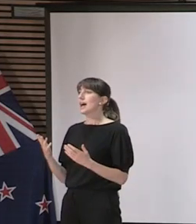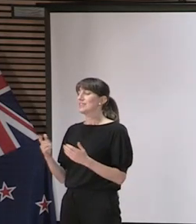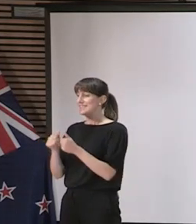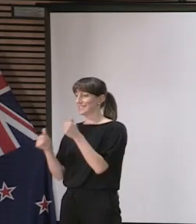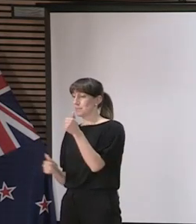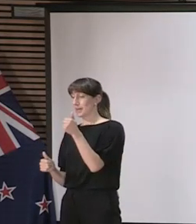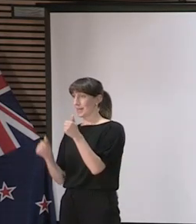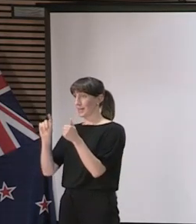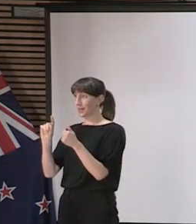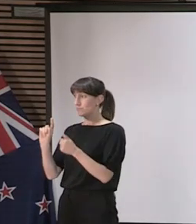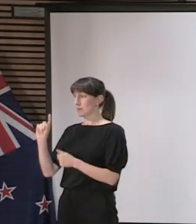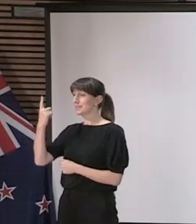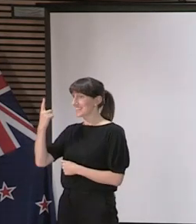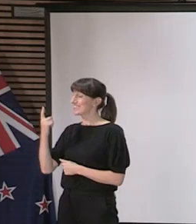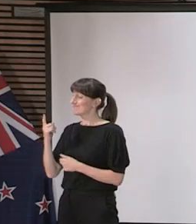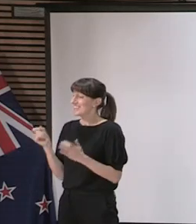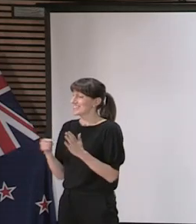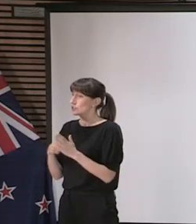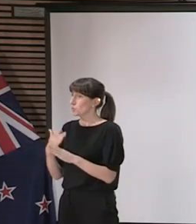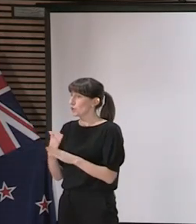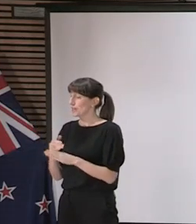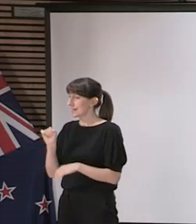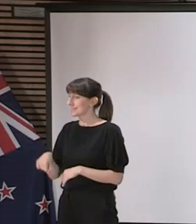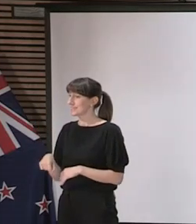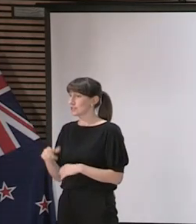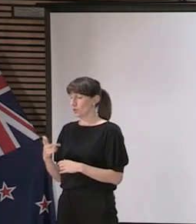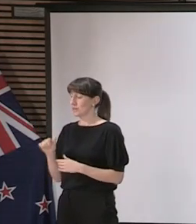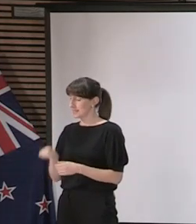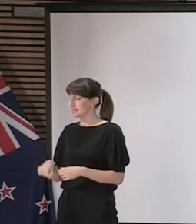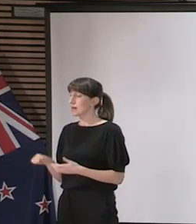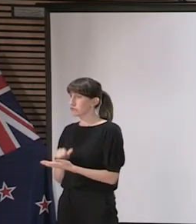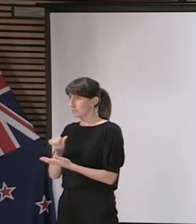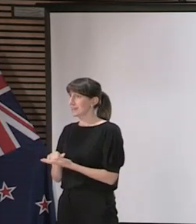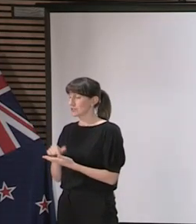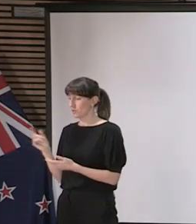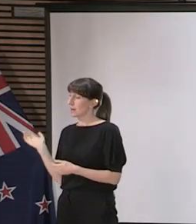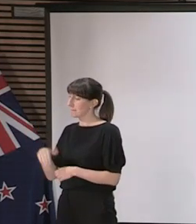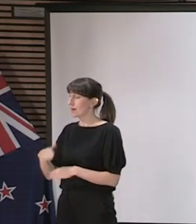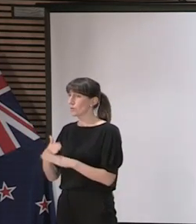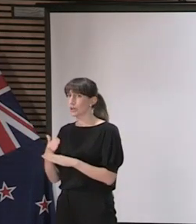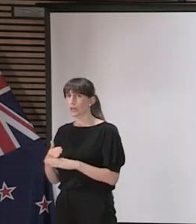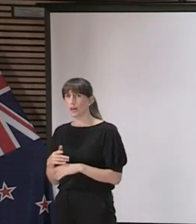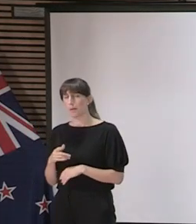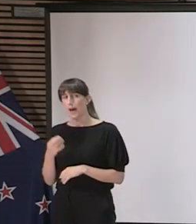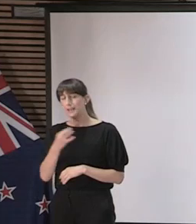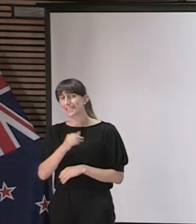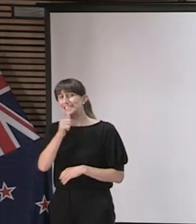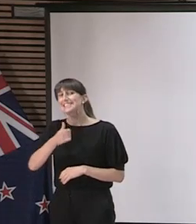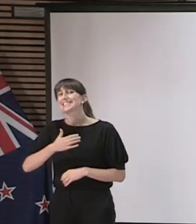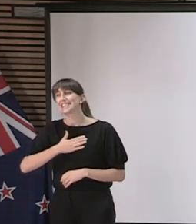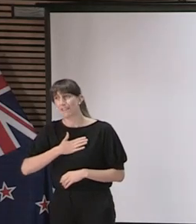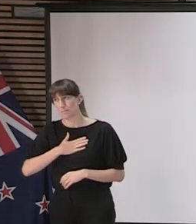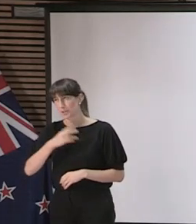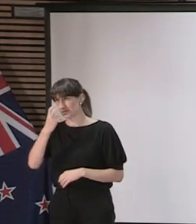worker, and so that's under that category. Then it's appropriate for him to return to Parliament. Though, so is it safe for him? Well, I think